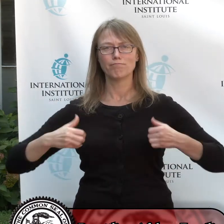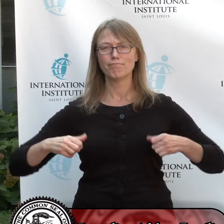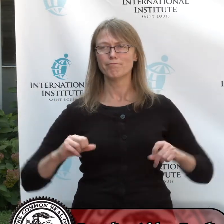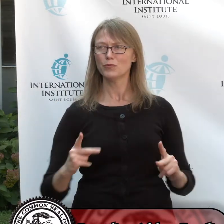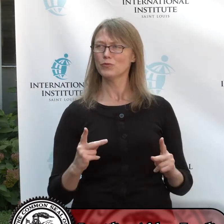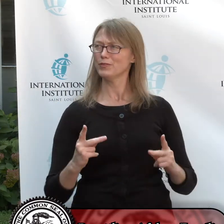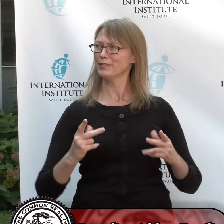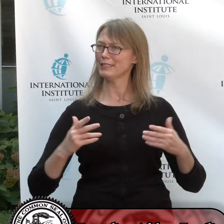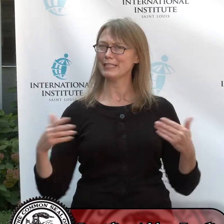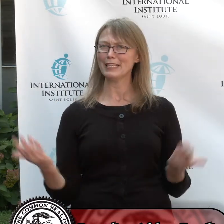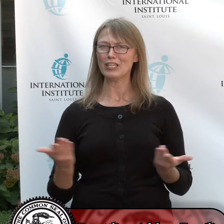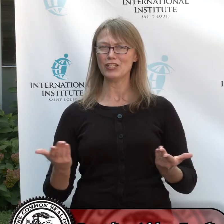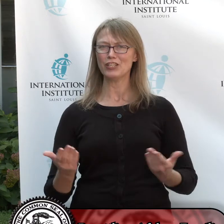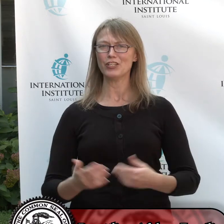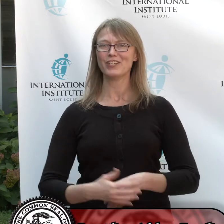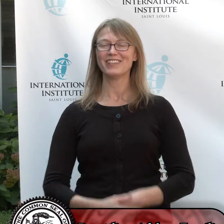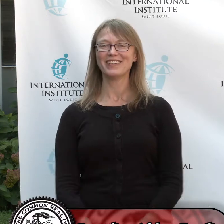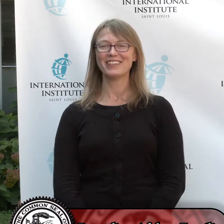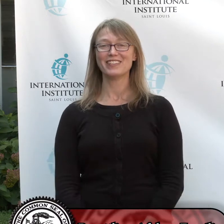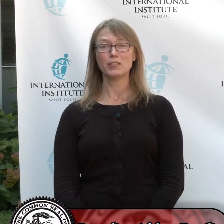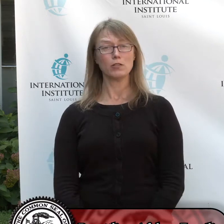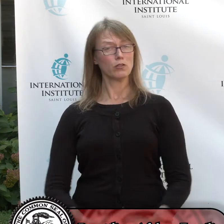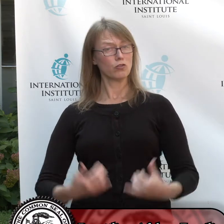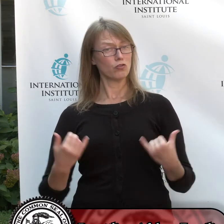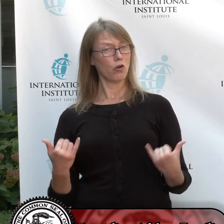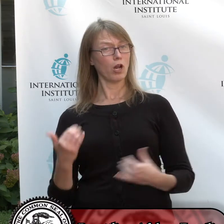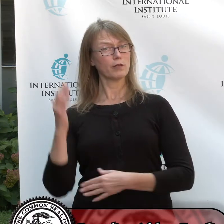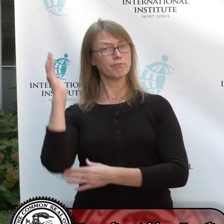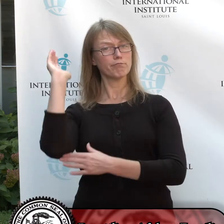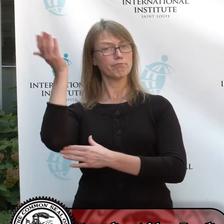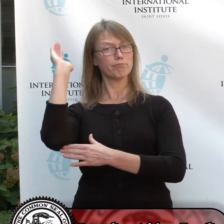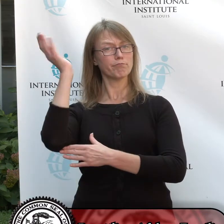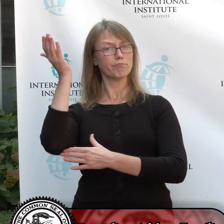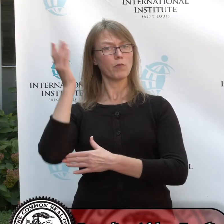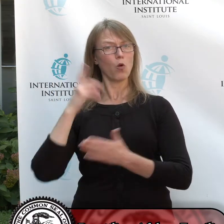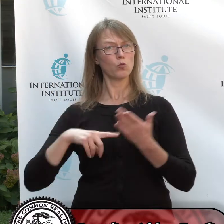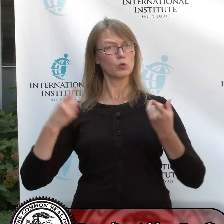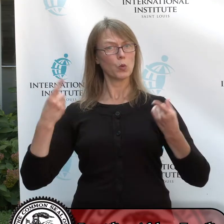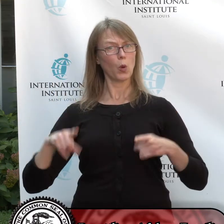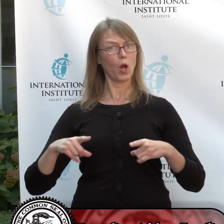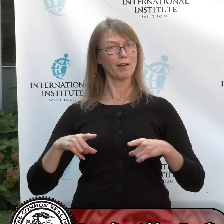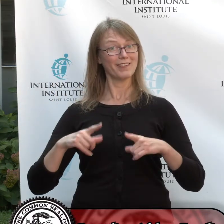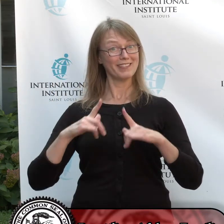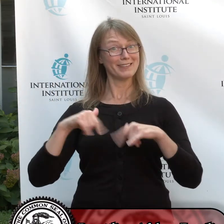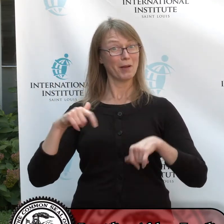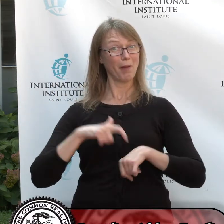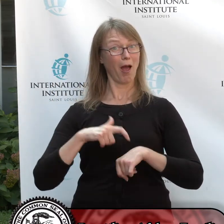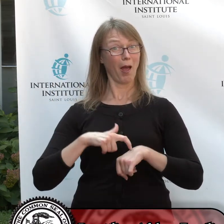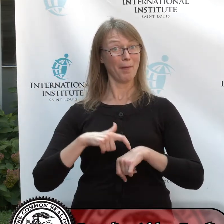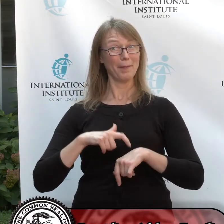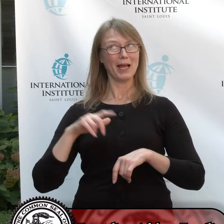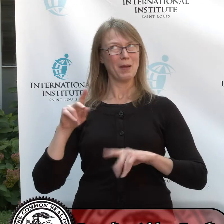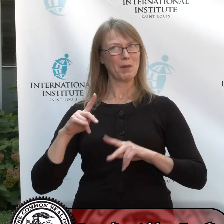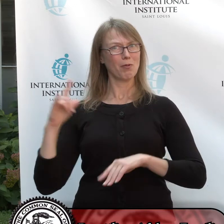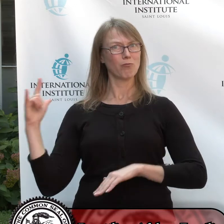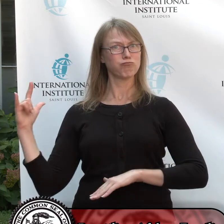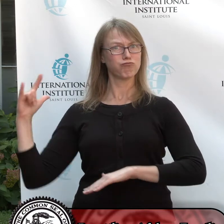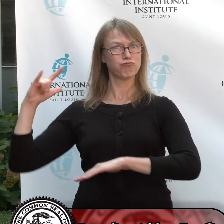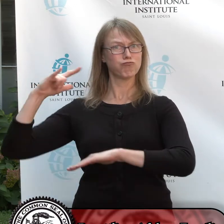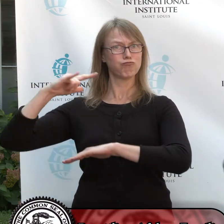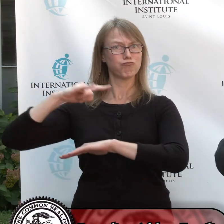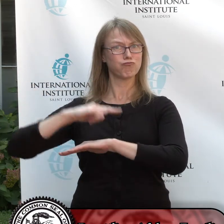speak, there are arrivals of Afghans already taking place, with just